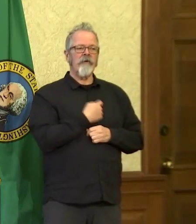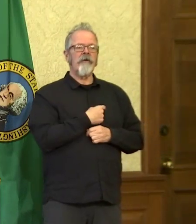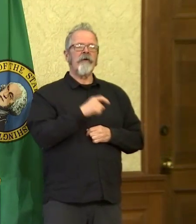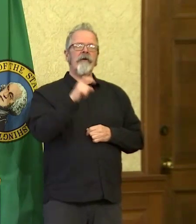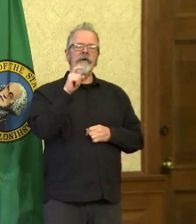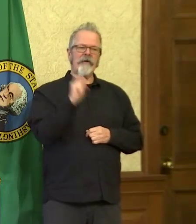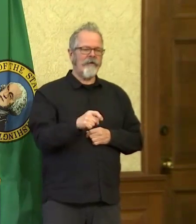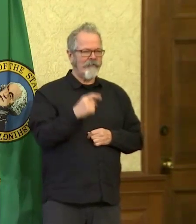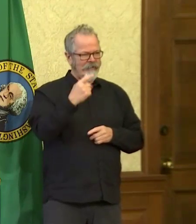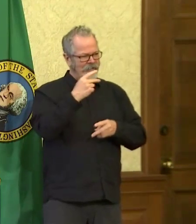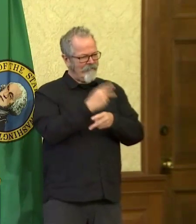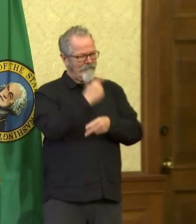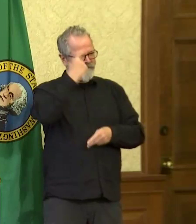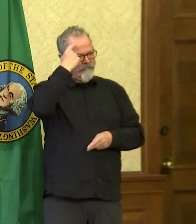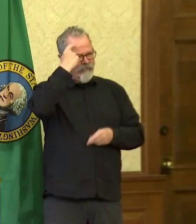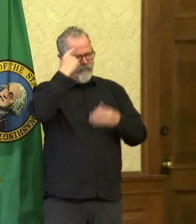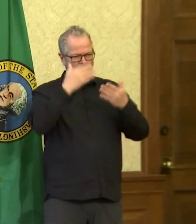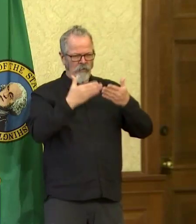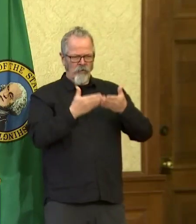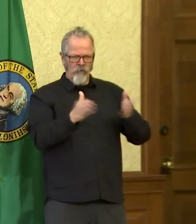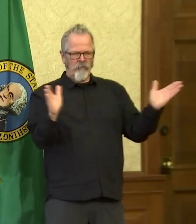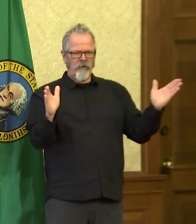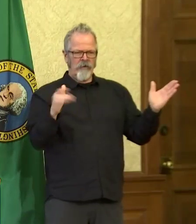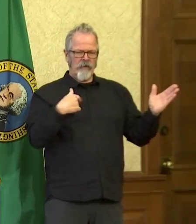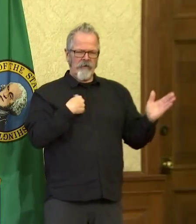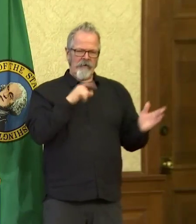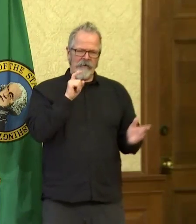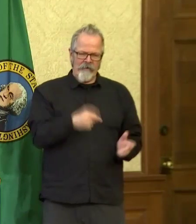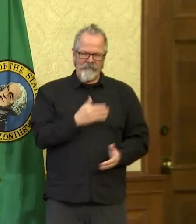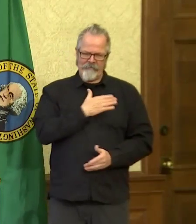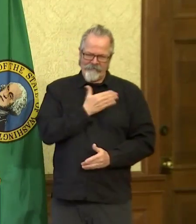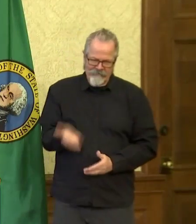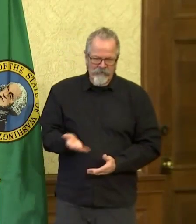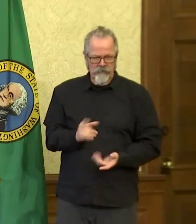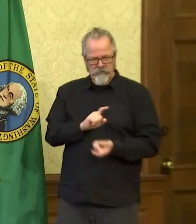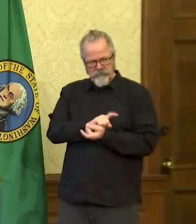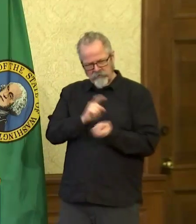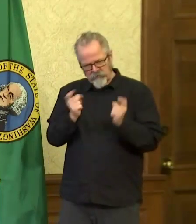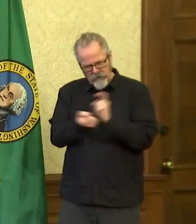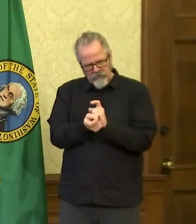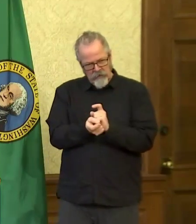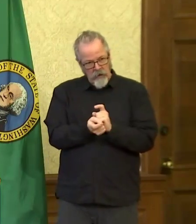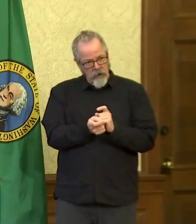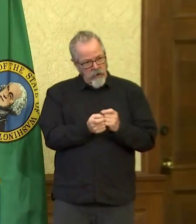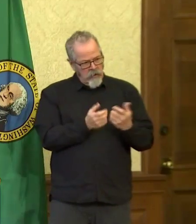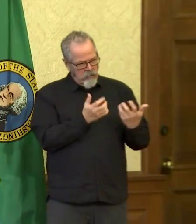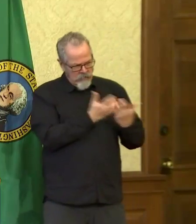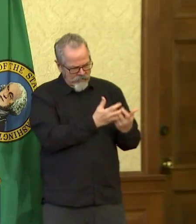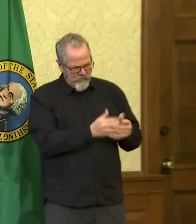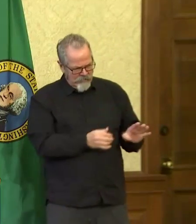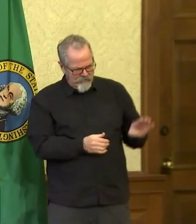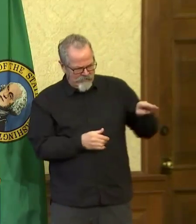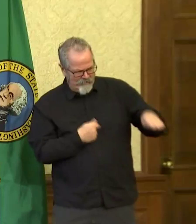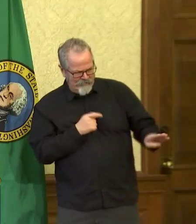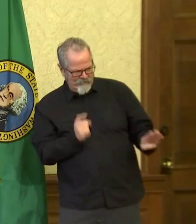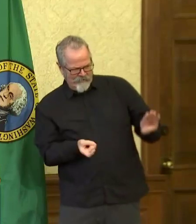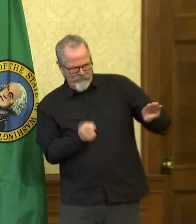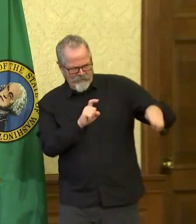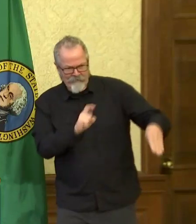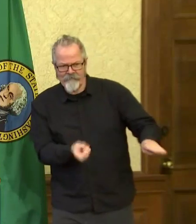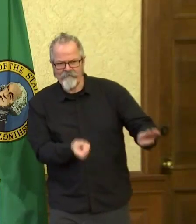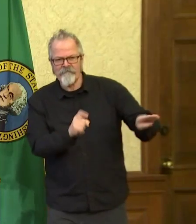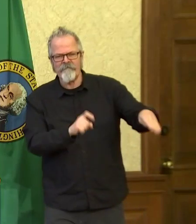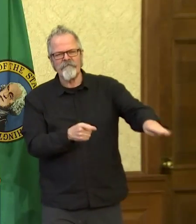changes. And so far, Washington State has done that very well. As I've indicated, we have done some really smart